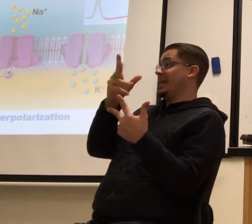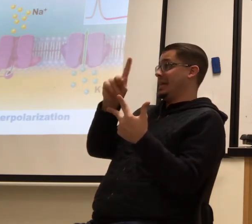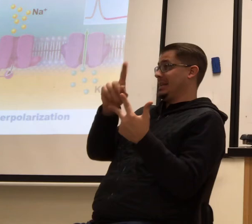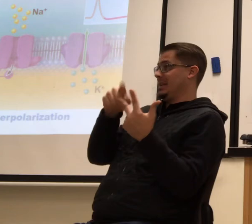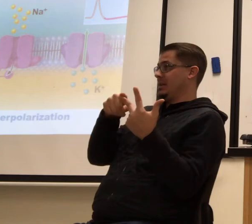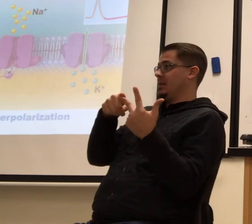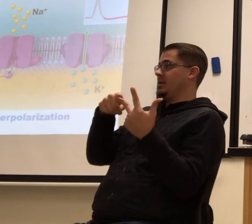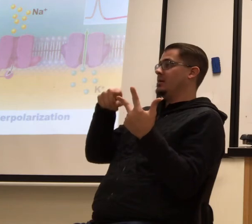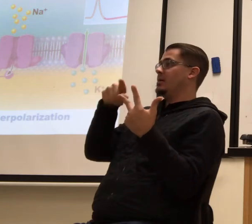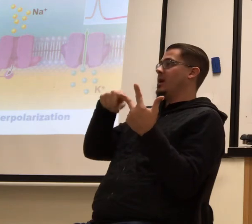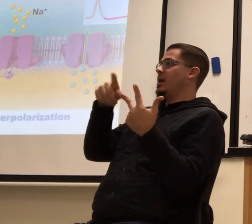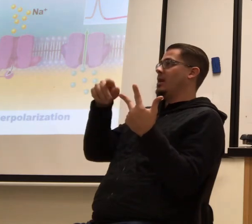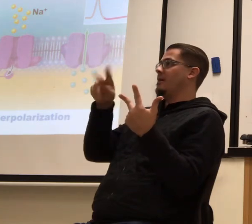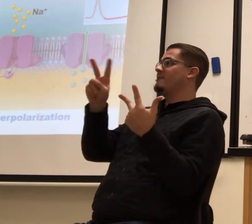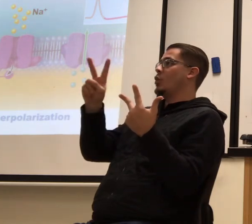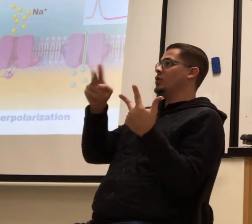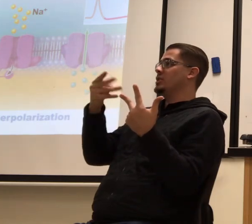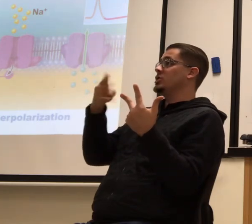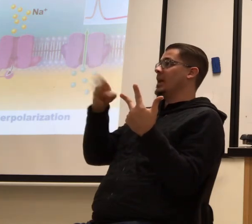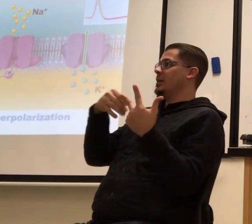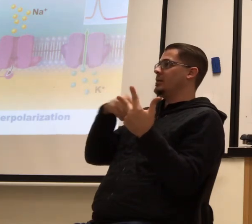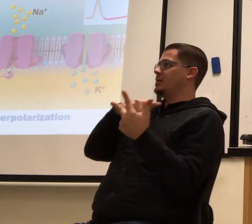supposed to know.